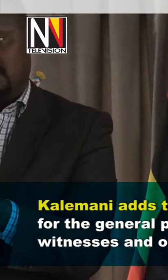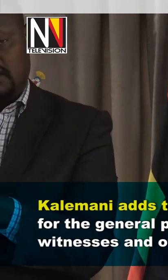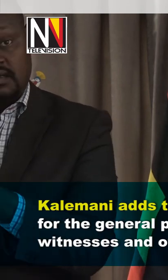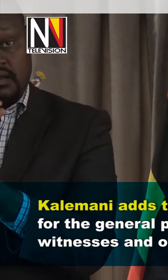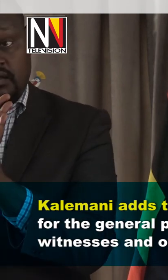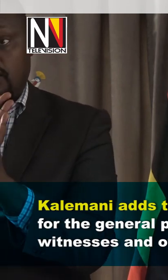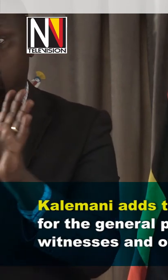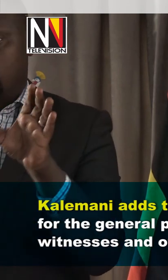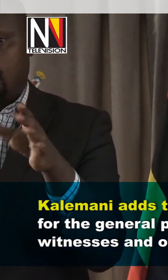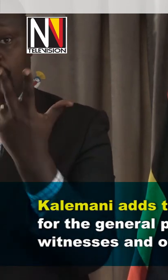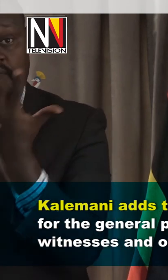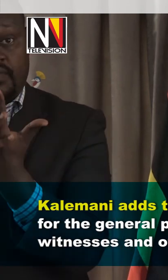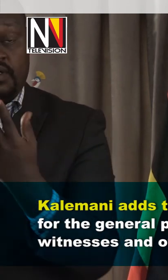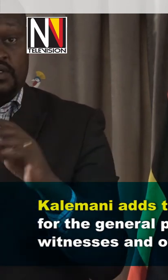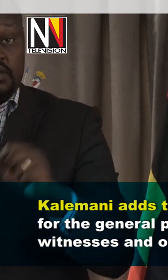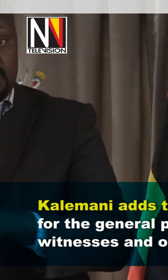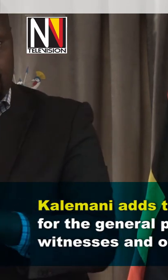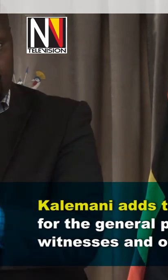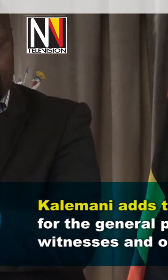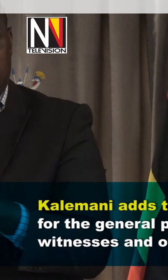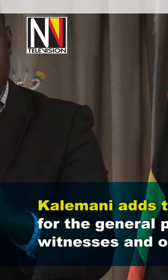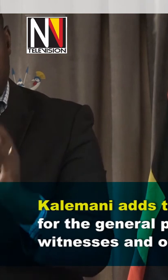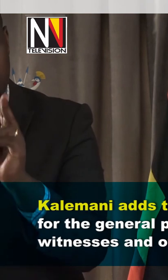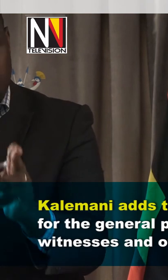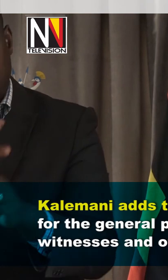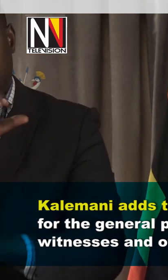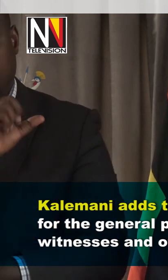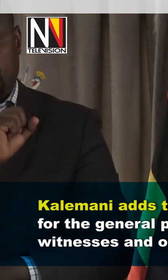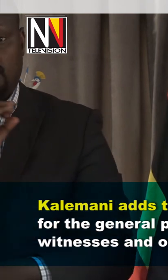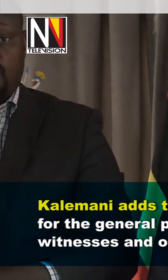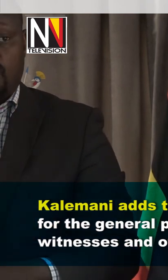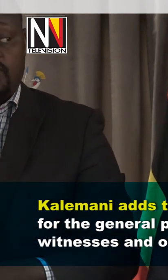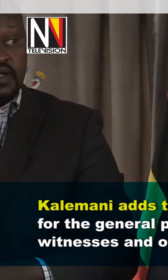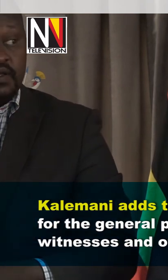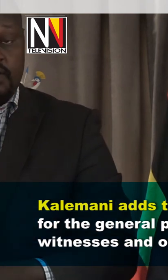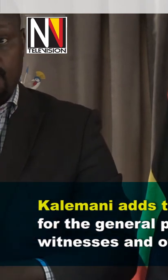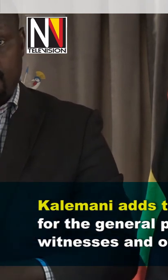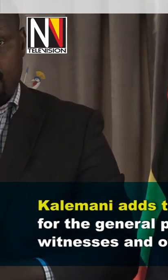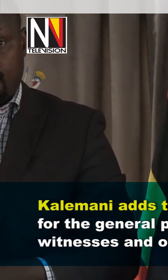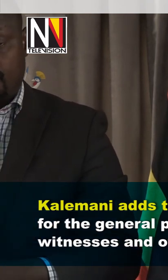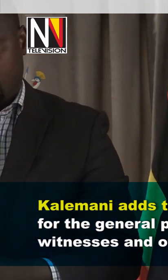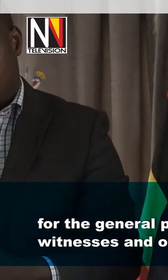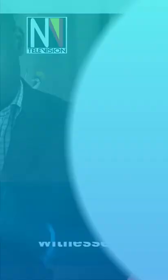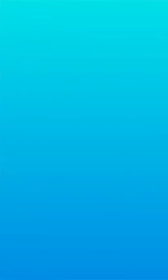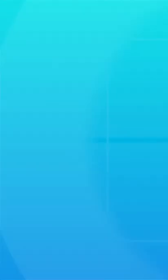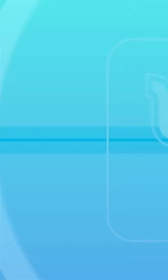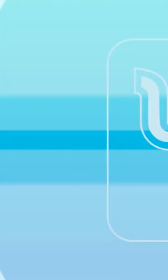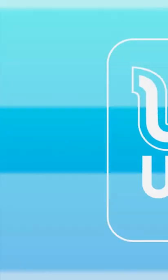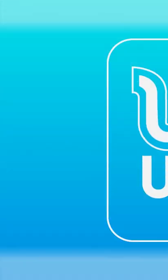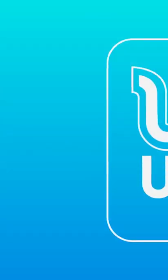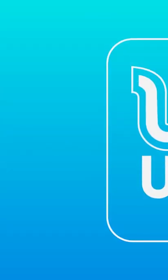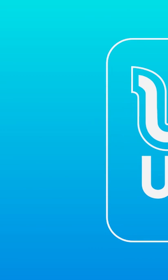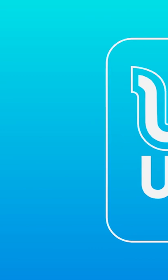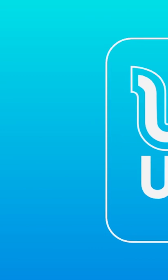with the guidance of the prison authorities while they are observing the standard operational procedures that have been put in place.